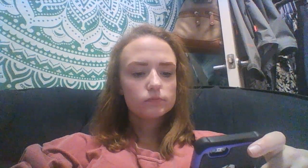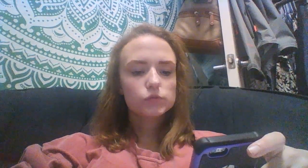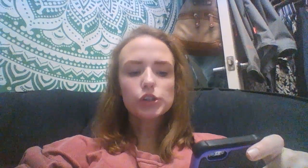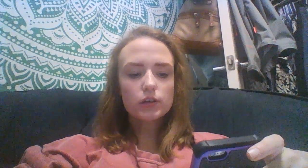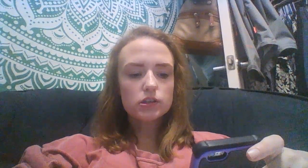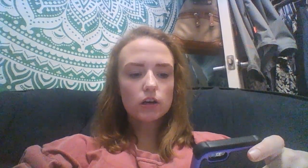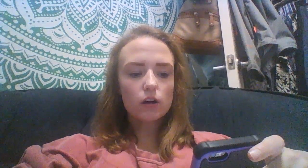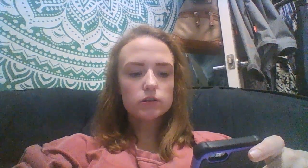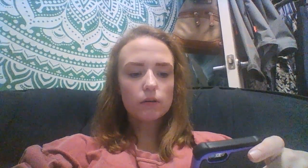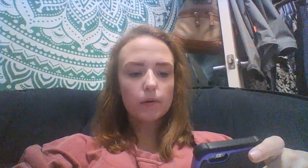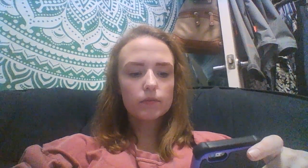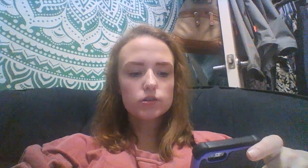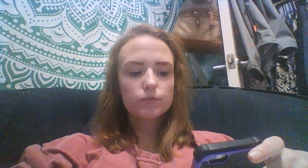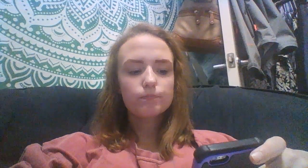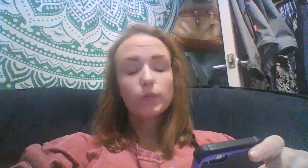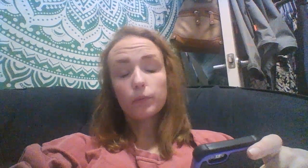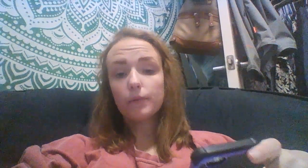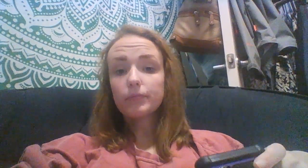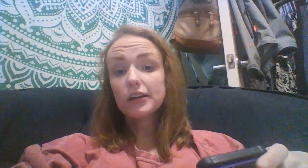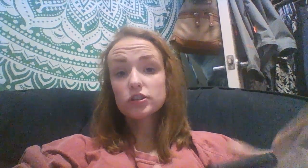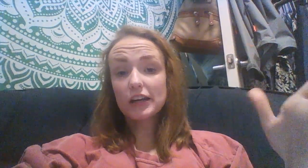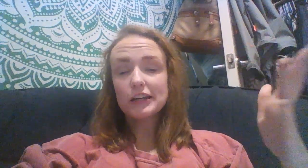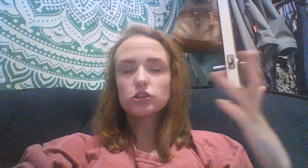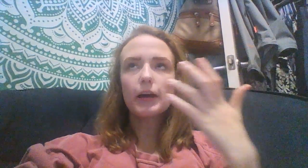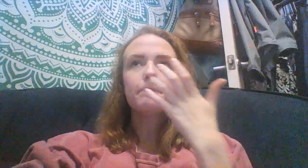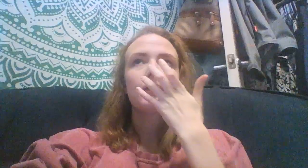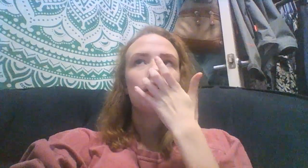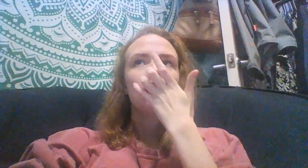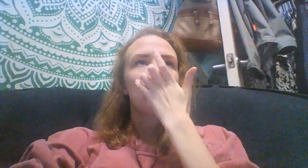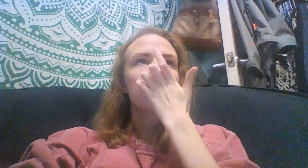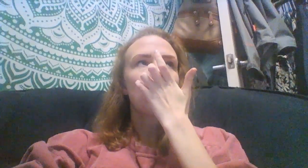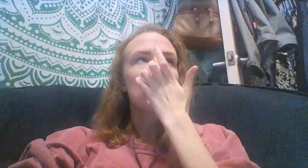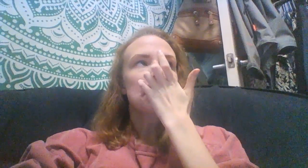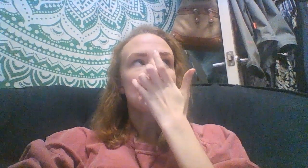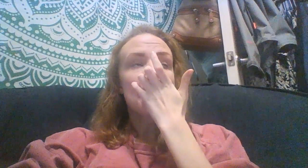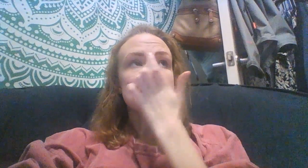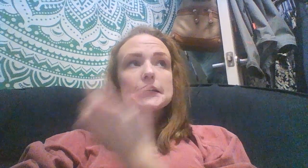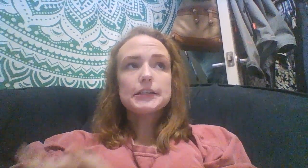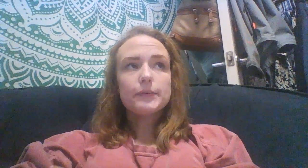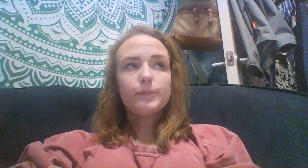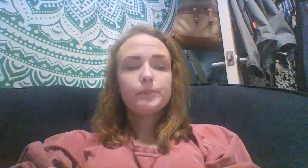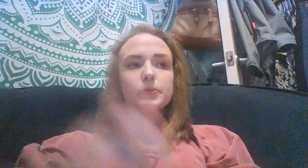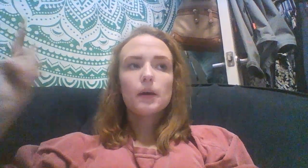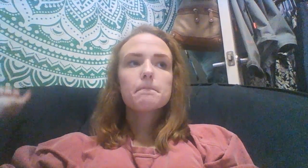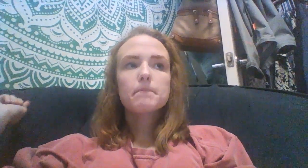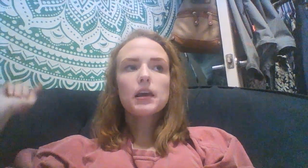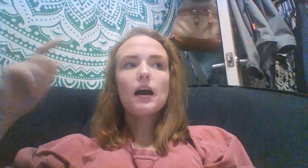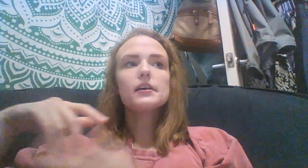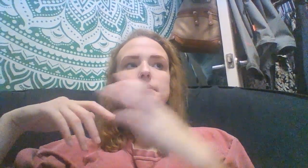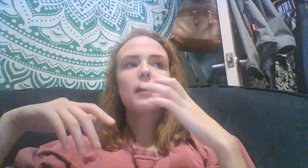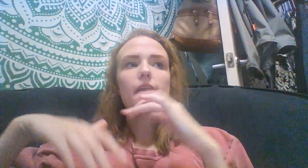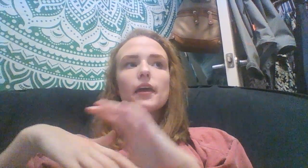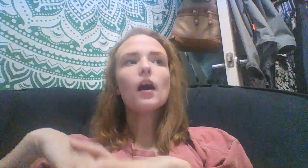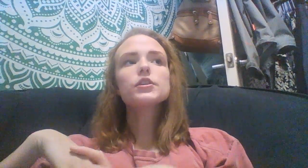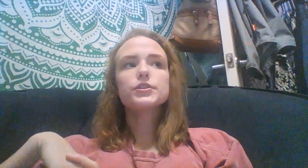Do you consider yourself privileged? Well, I just kind of answered that. But, yes, I do. Because there are so